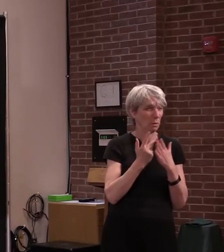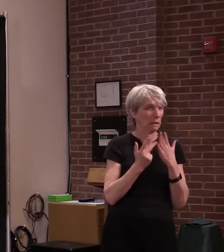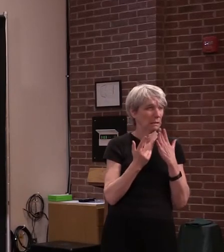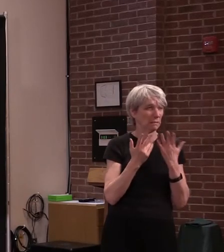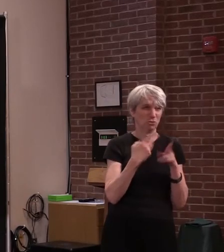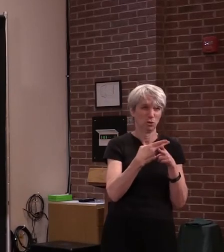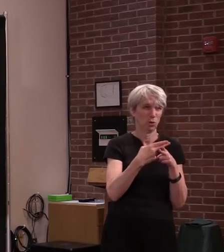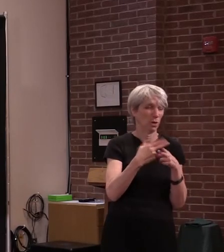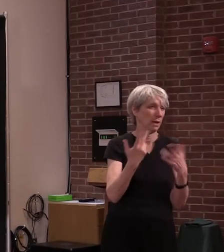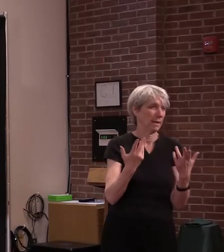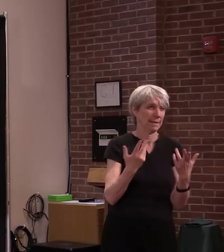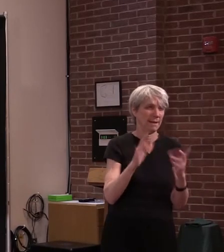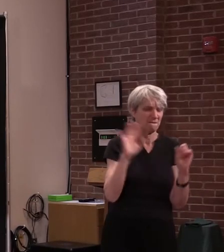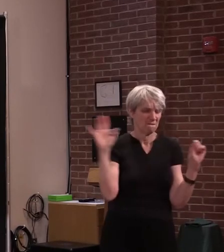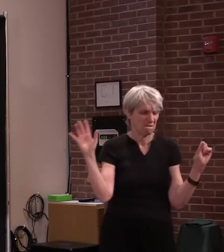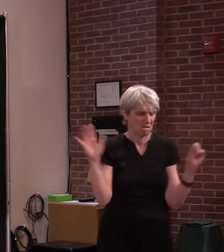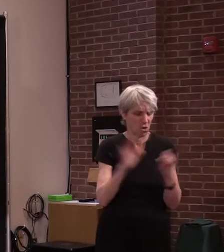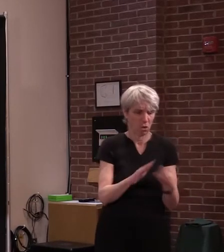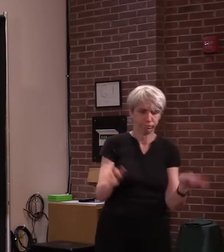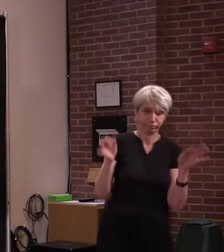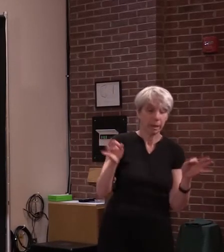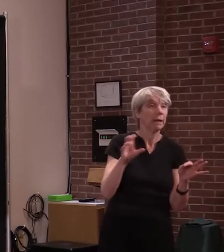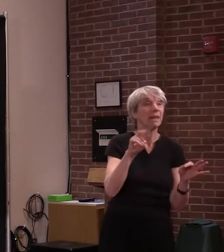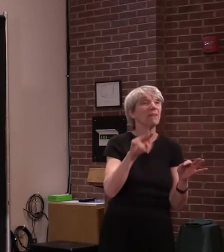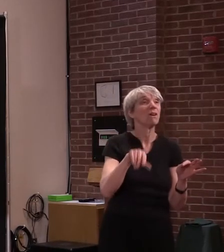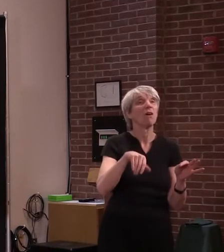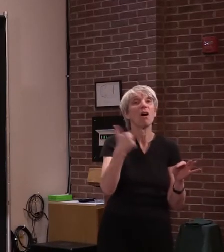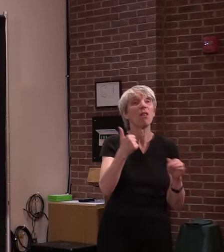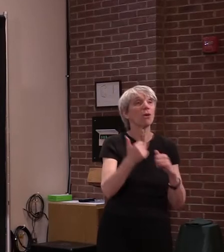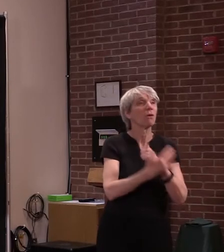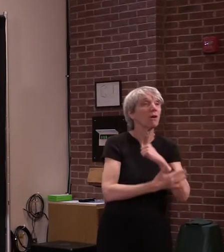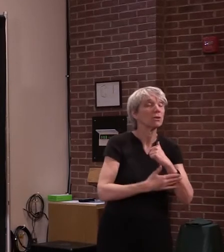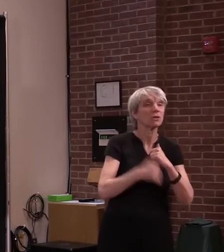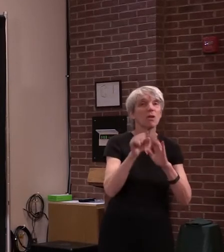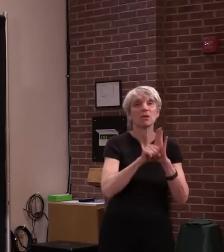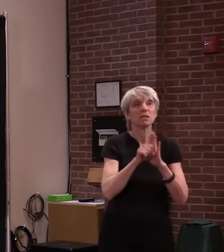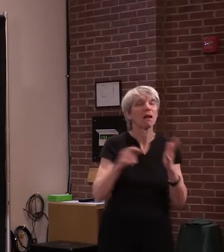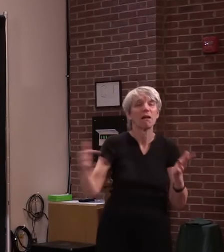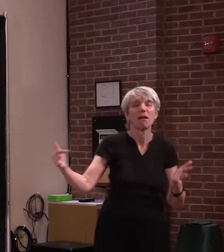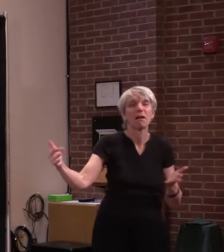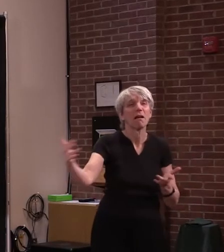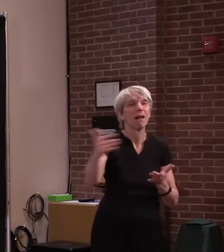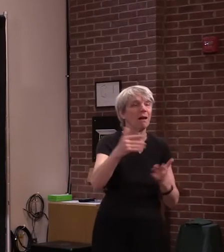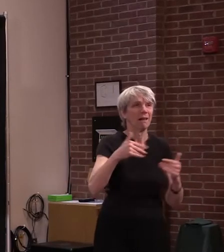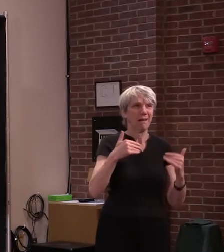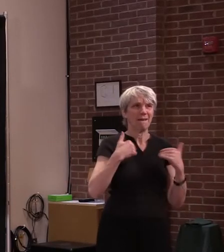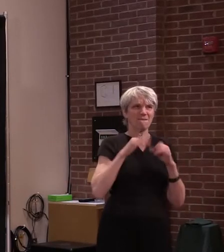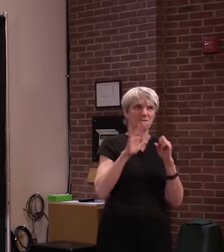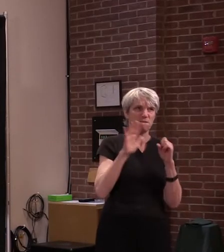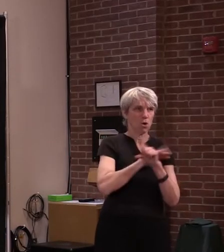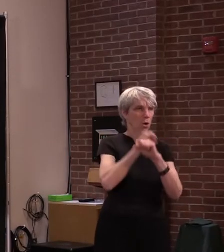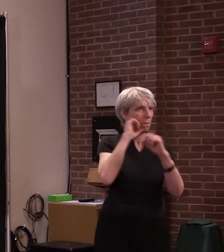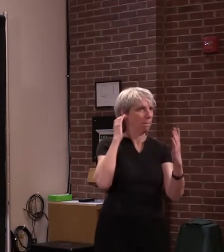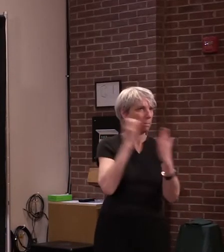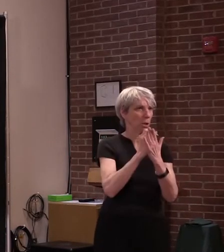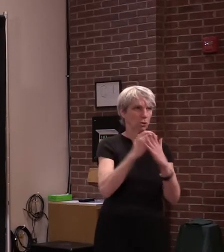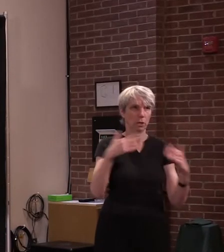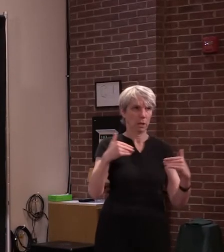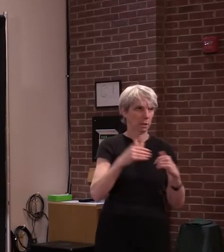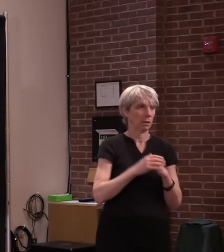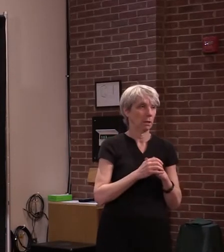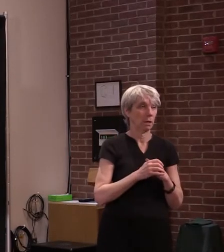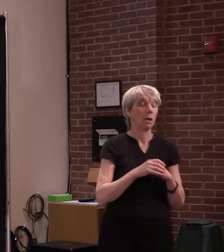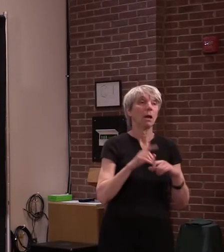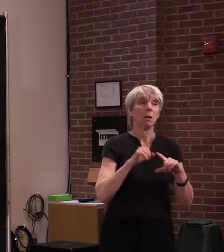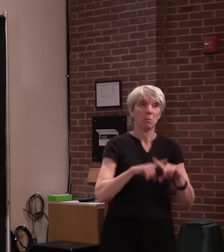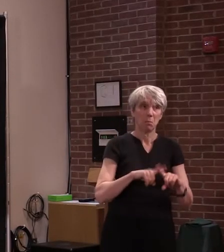full assessment, even around the world assessment, never mind the question you're asking. But I think we should make the assumption